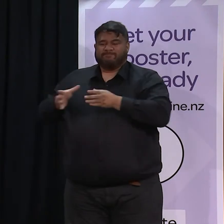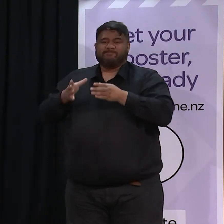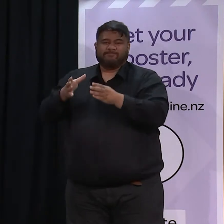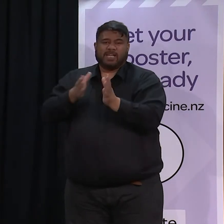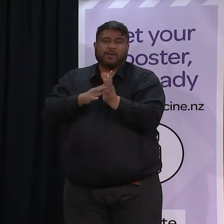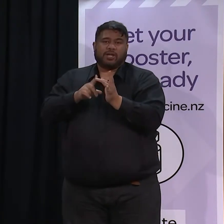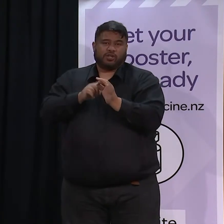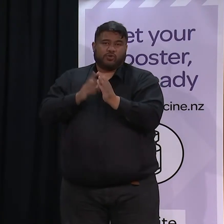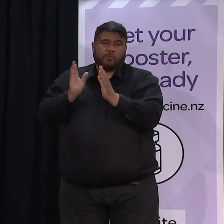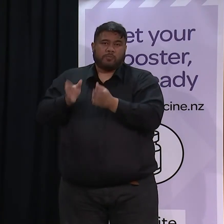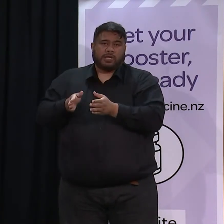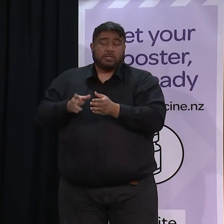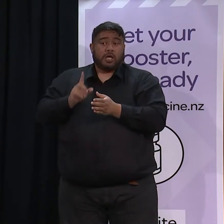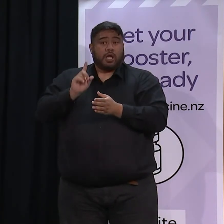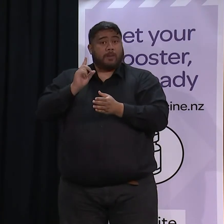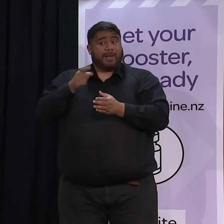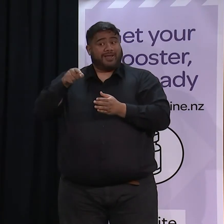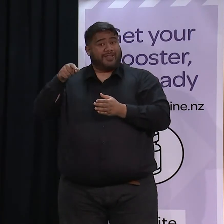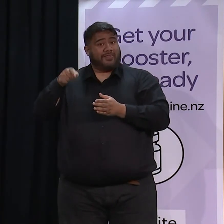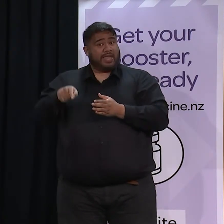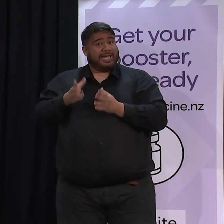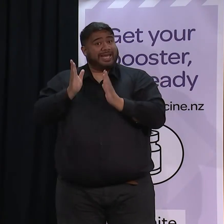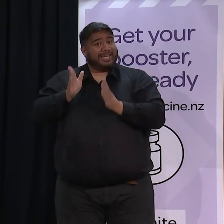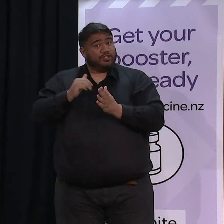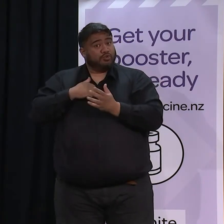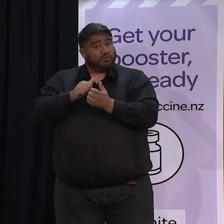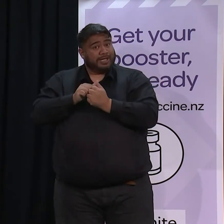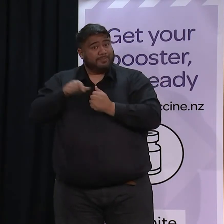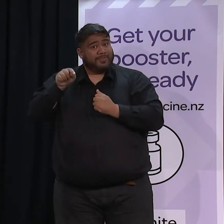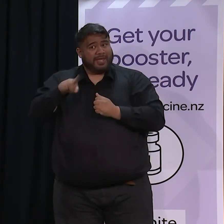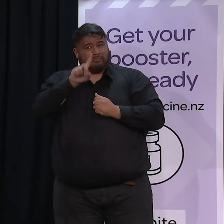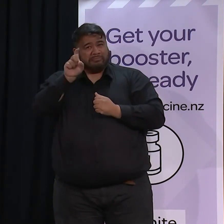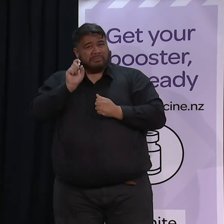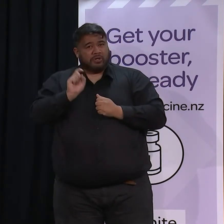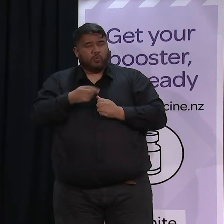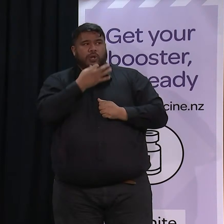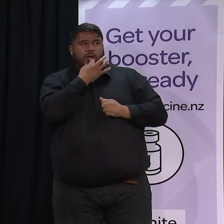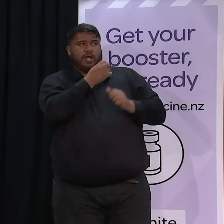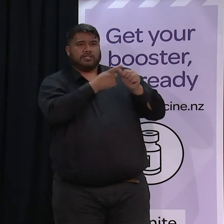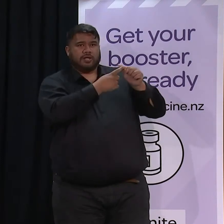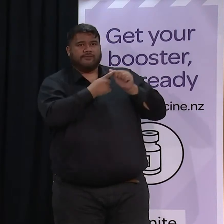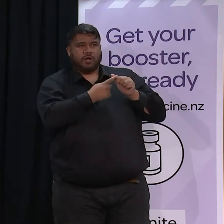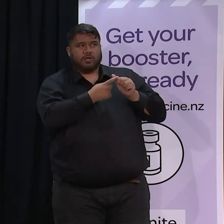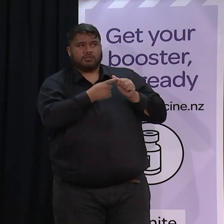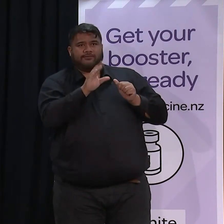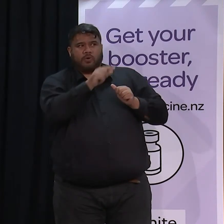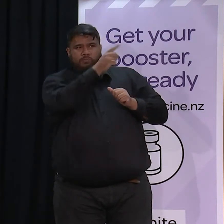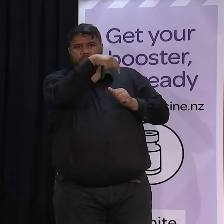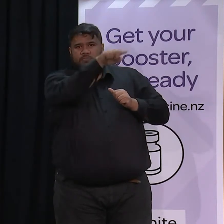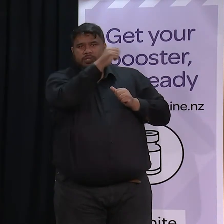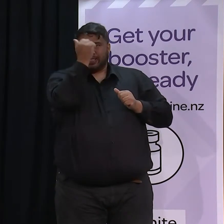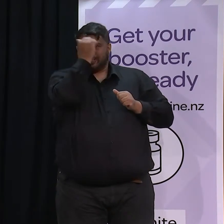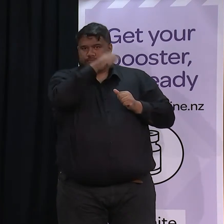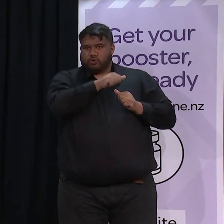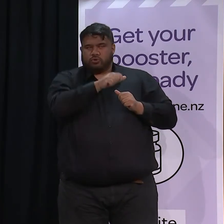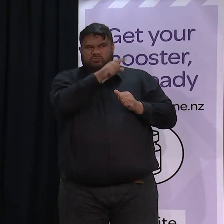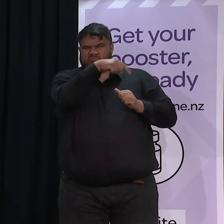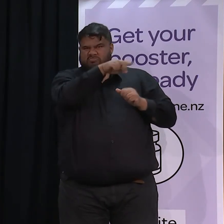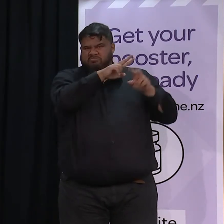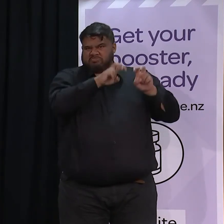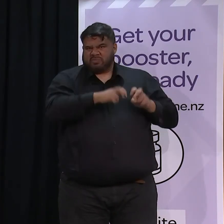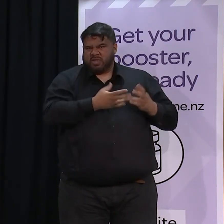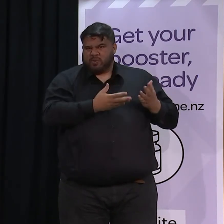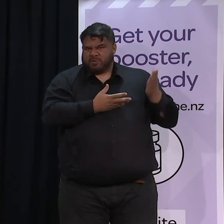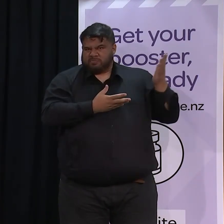for advice on whether this requirement needs to remain going forward in the future. And while we still face a